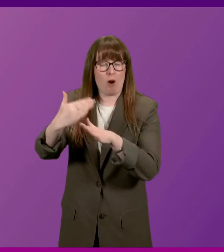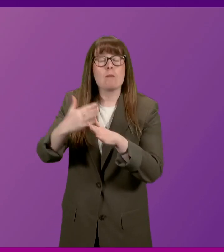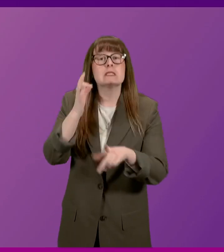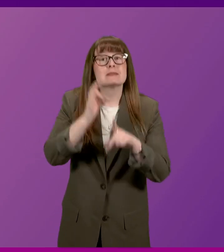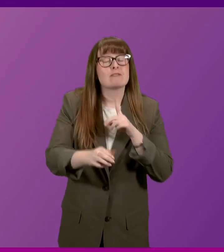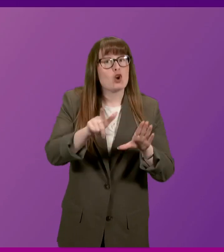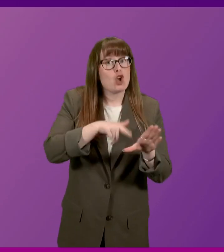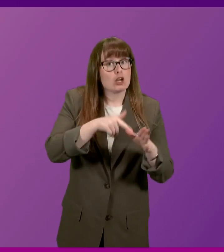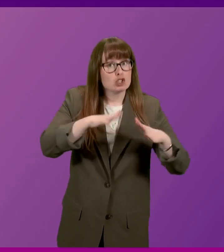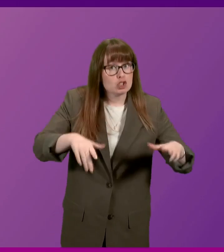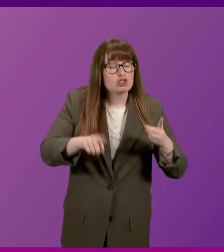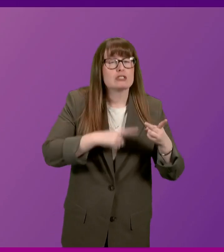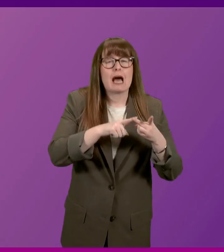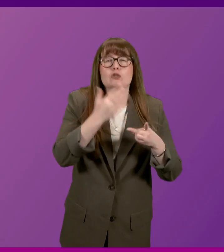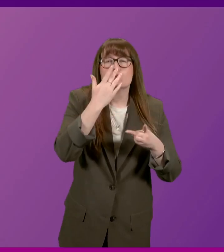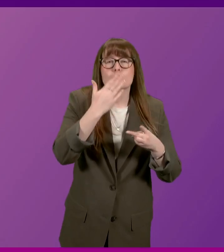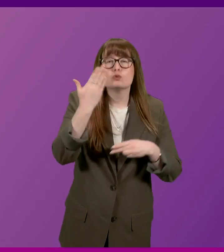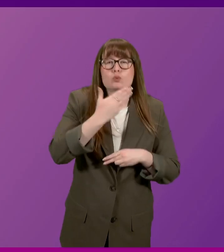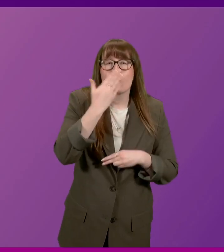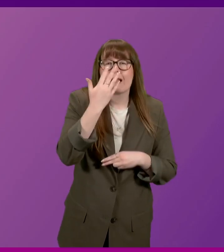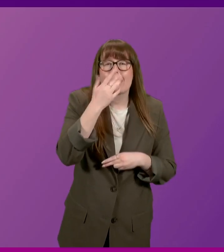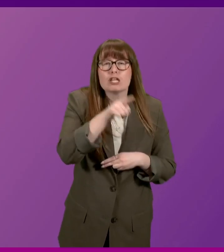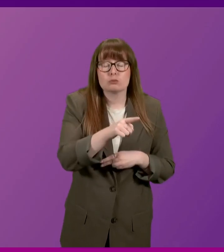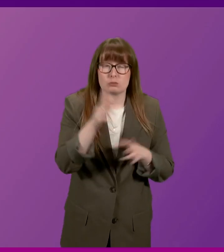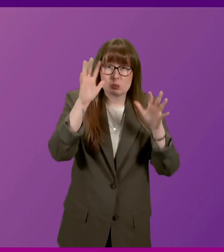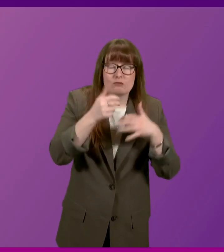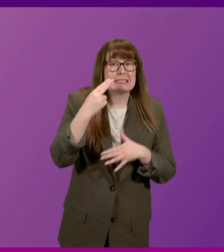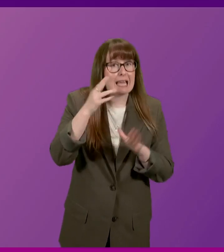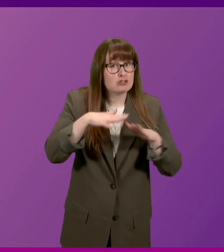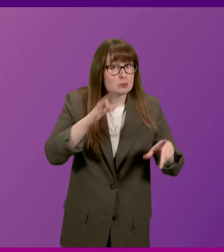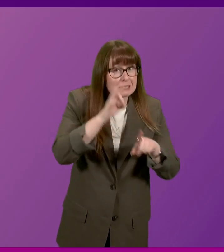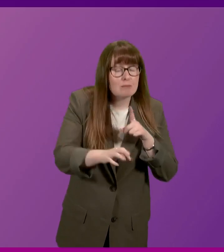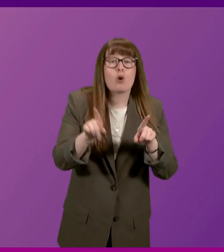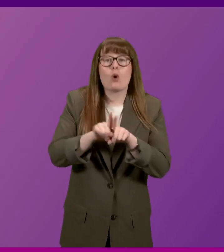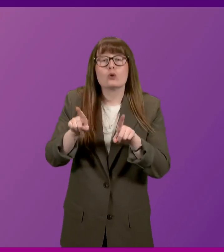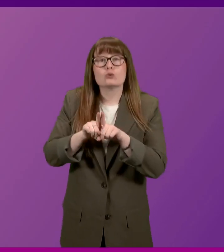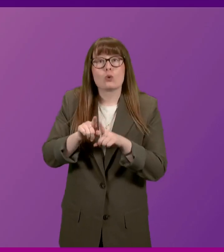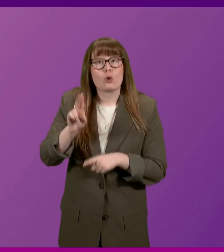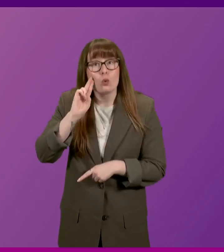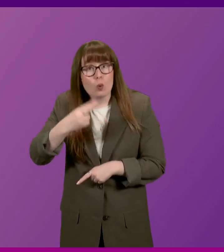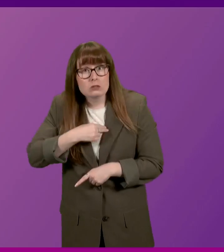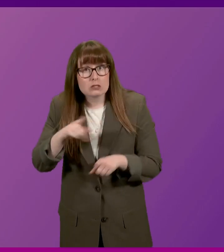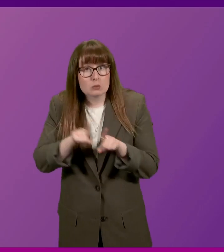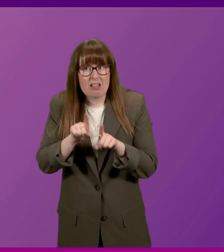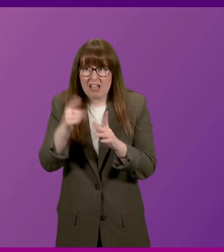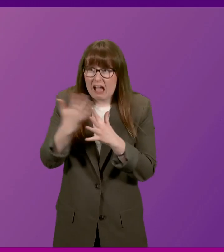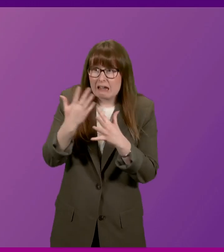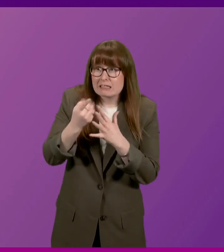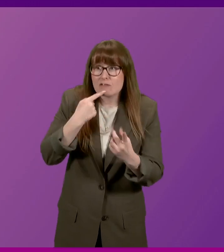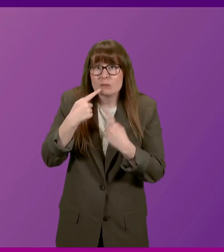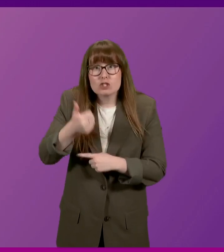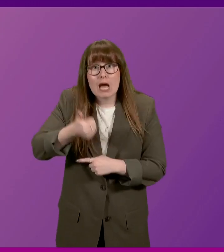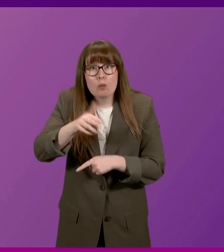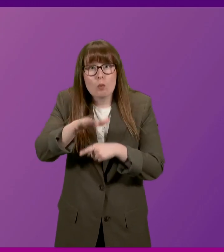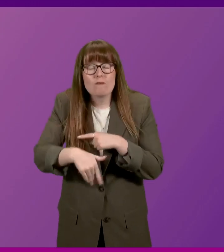children and children at school, we're concerned that deaf children especially, but also children of deaf adults, are accessing information about